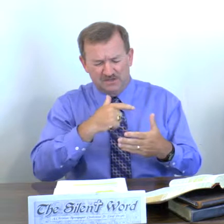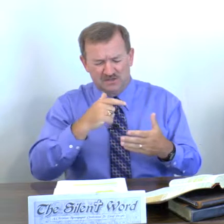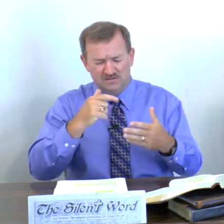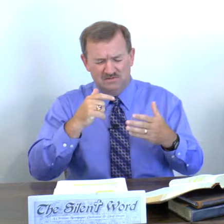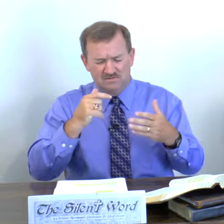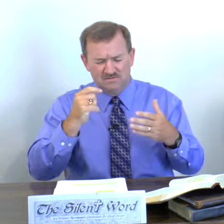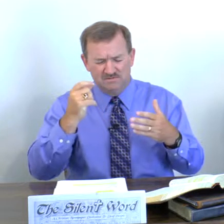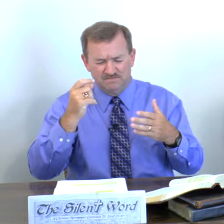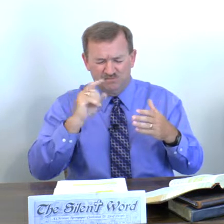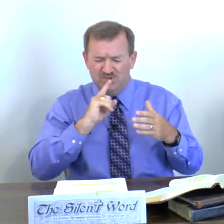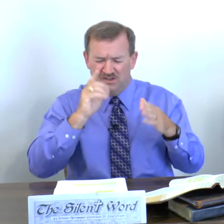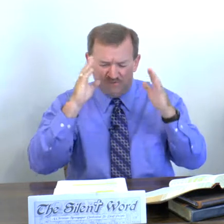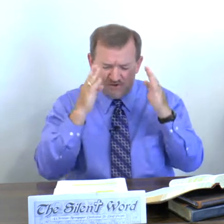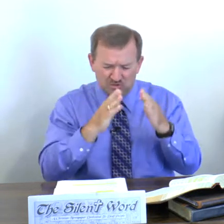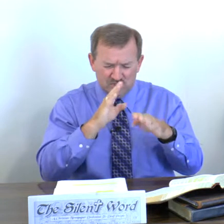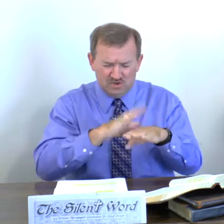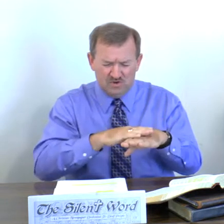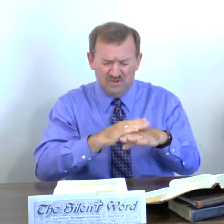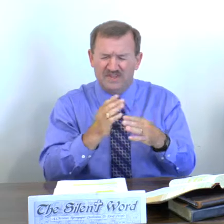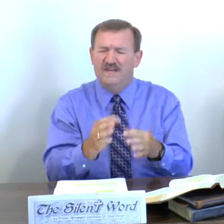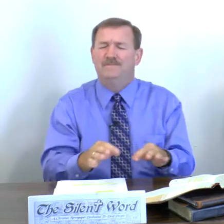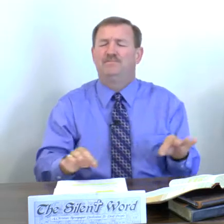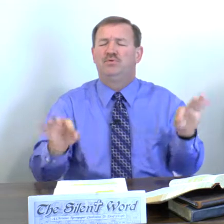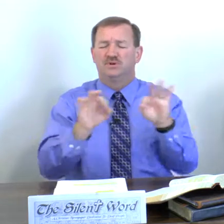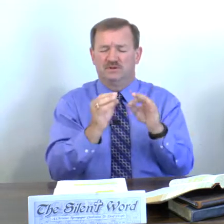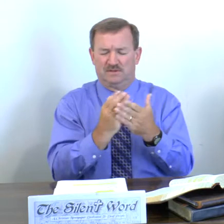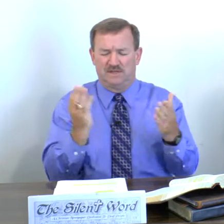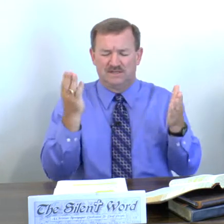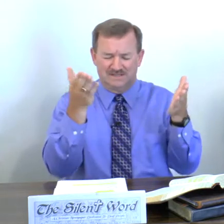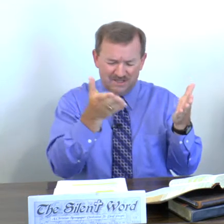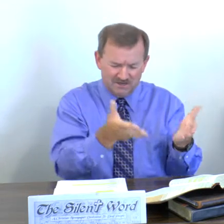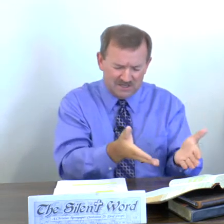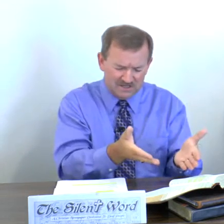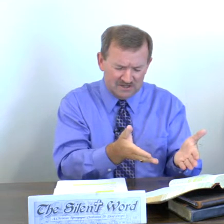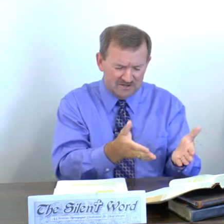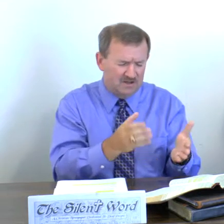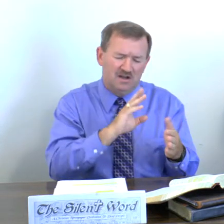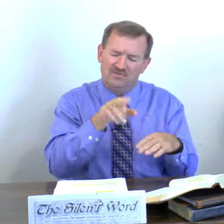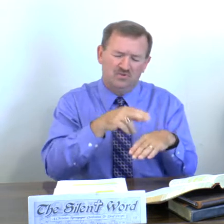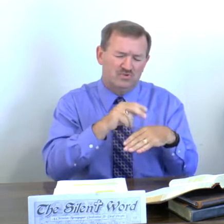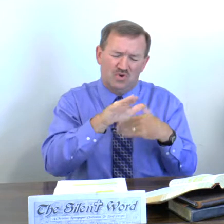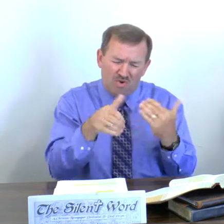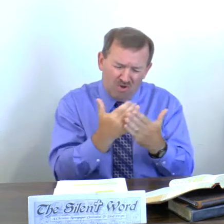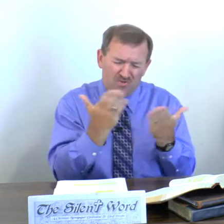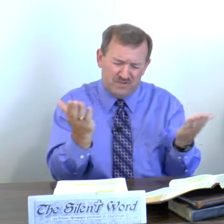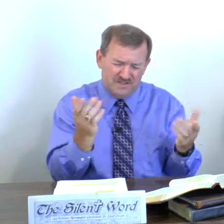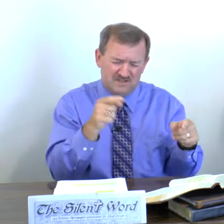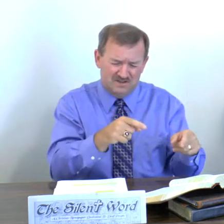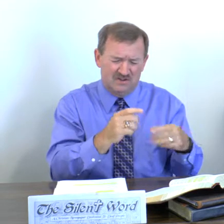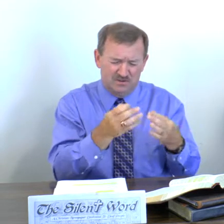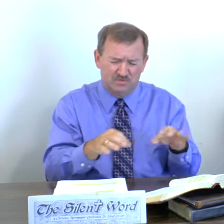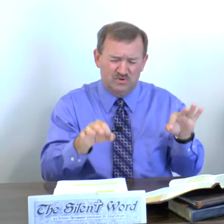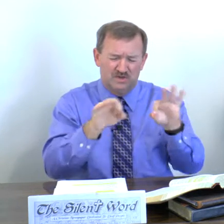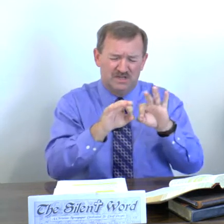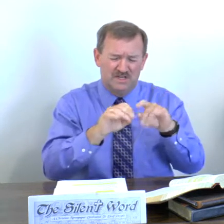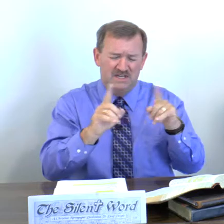to really focus on the important things that are here. Of course, all things here are important,